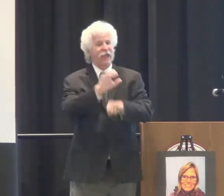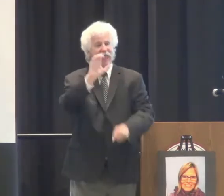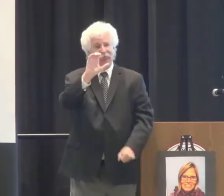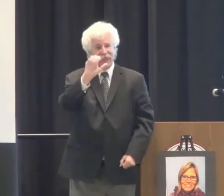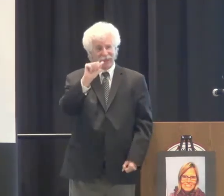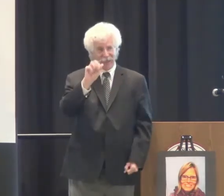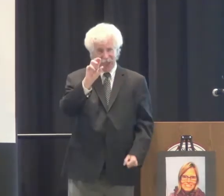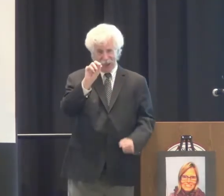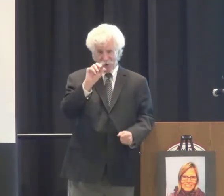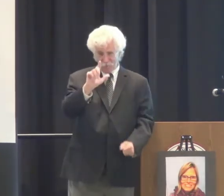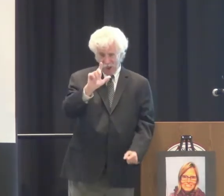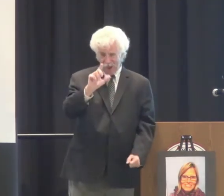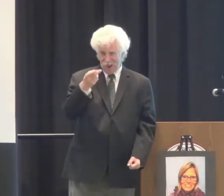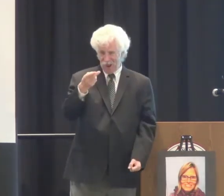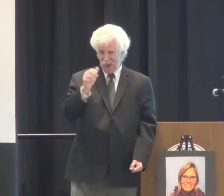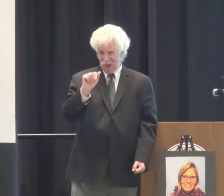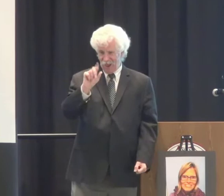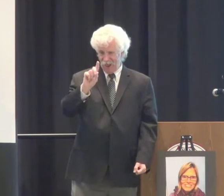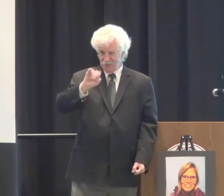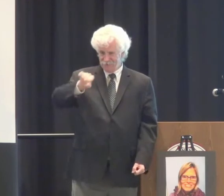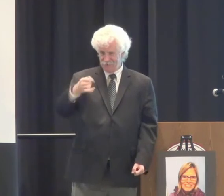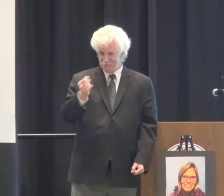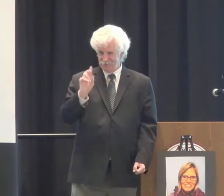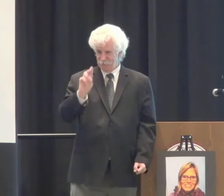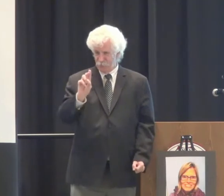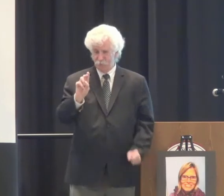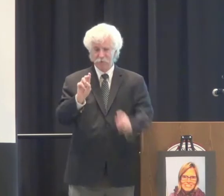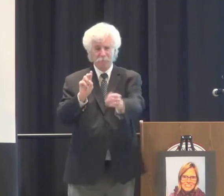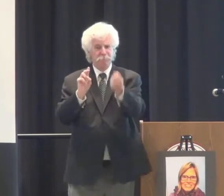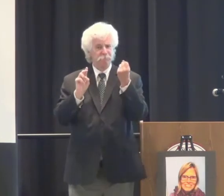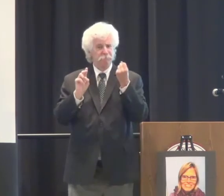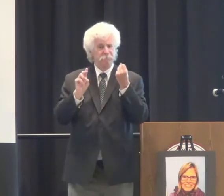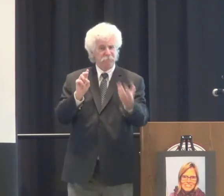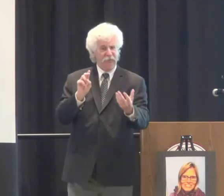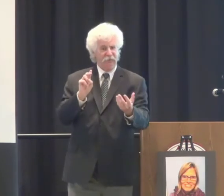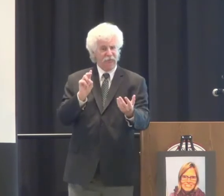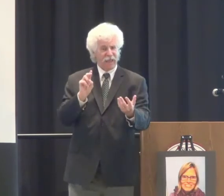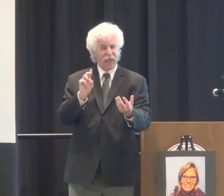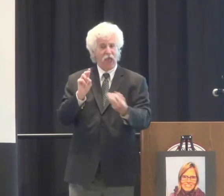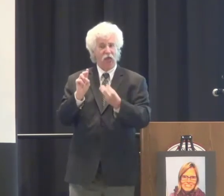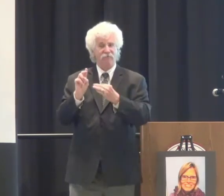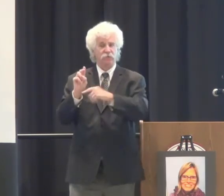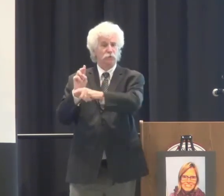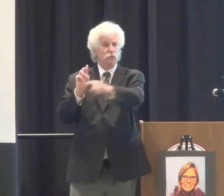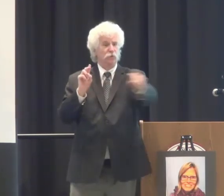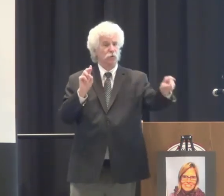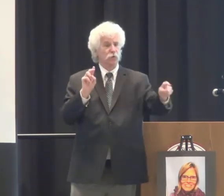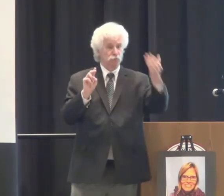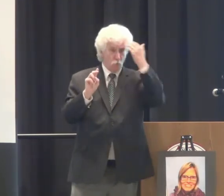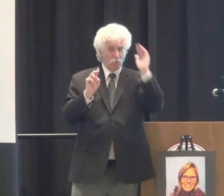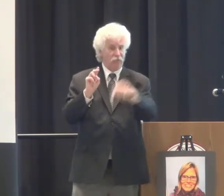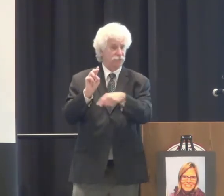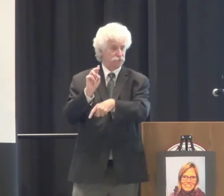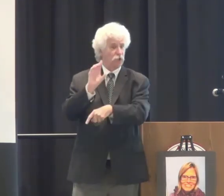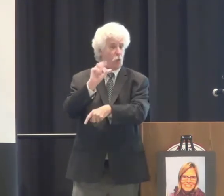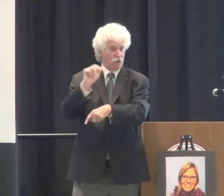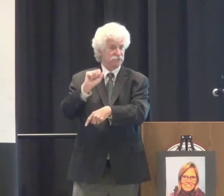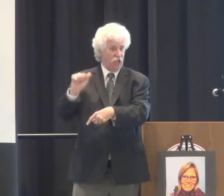equality for deaf students and improving the lives and strategies of teachers for those deaf